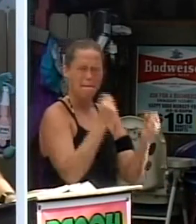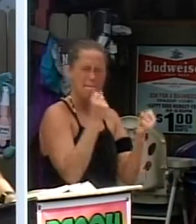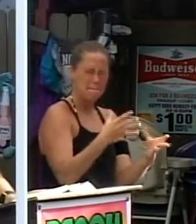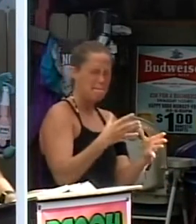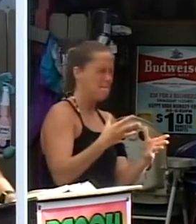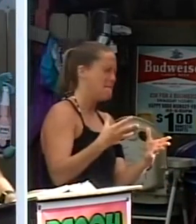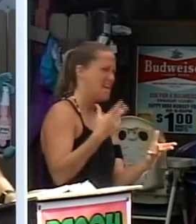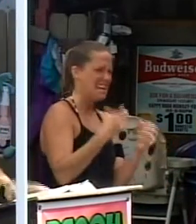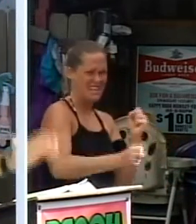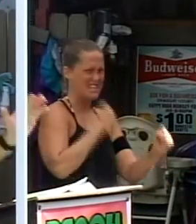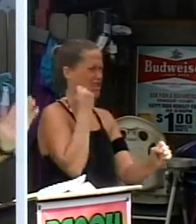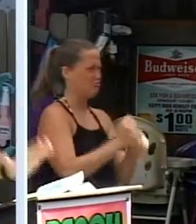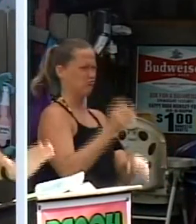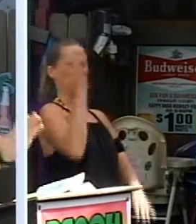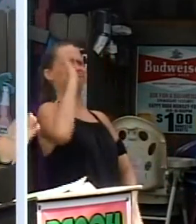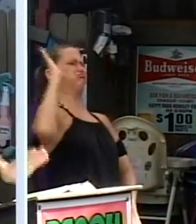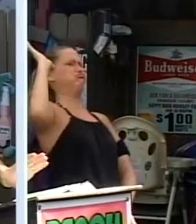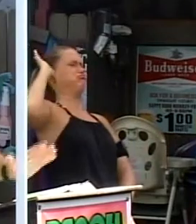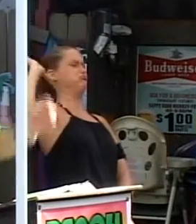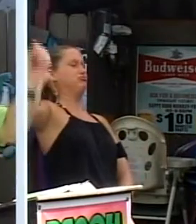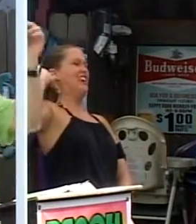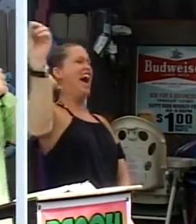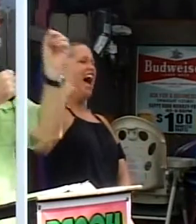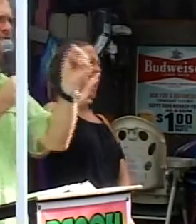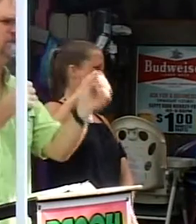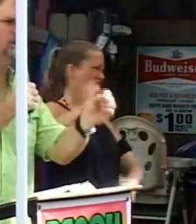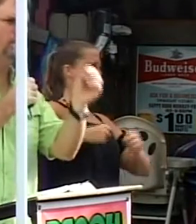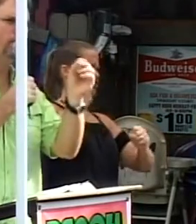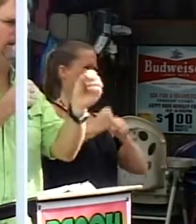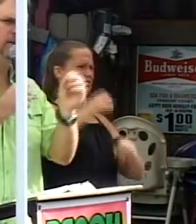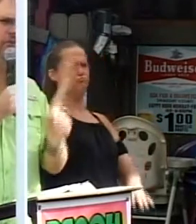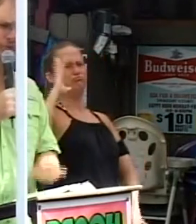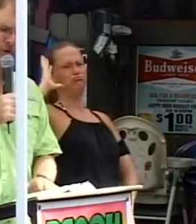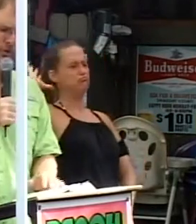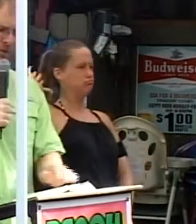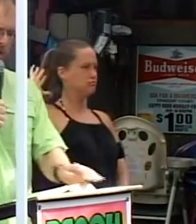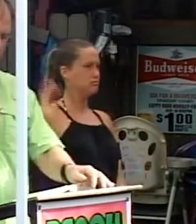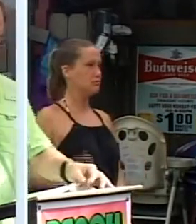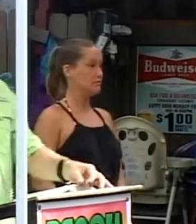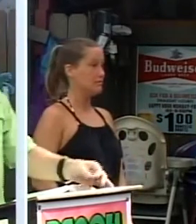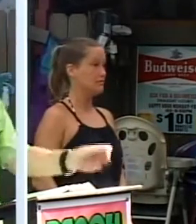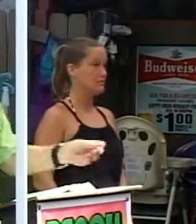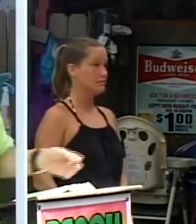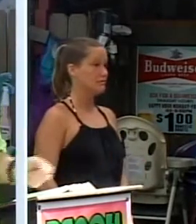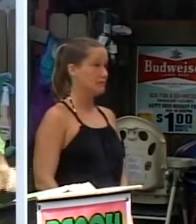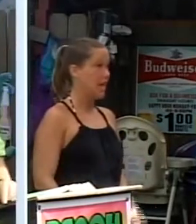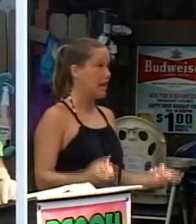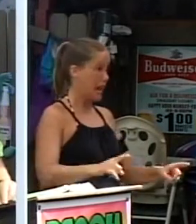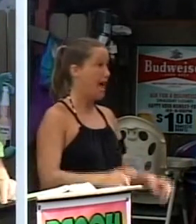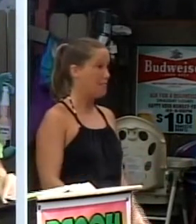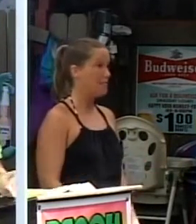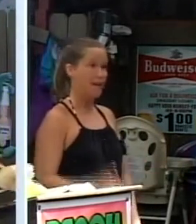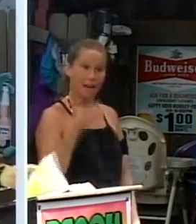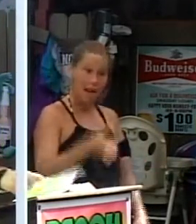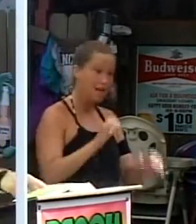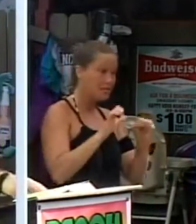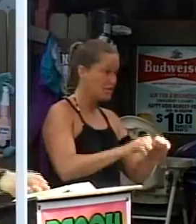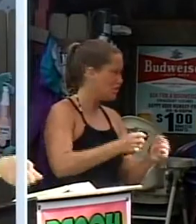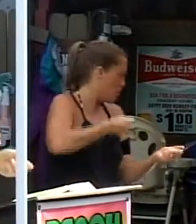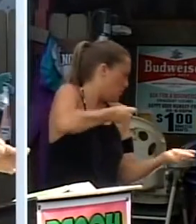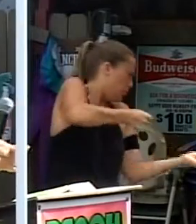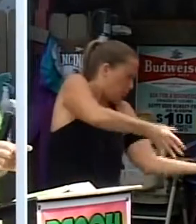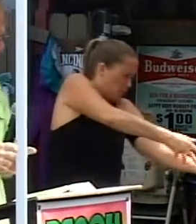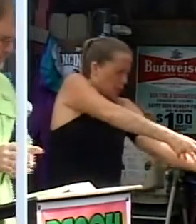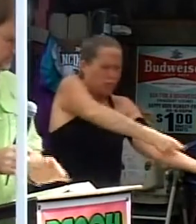before, and it's came to pass, and it's still being fulfilled today. God's still pouring out his Spirit.